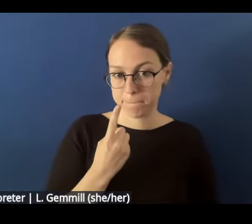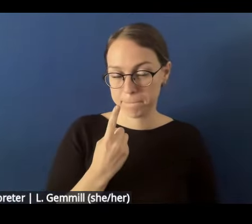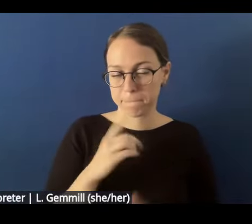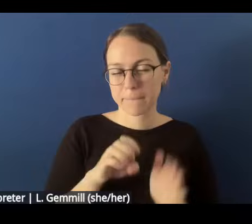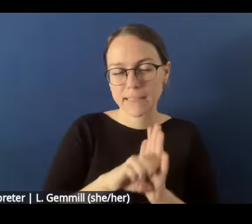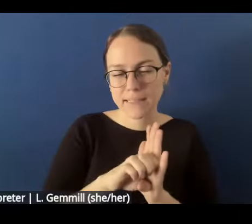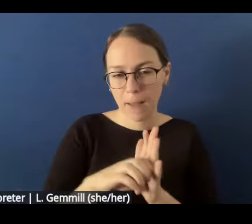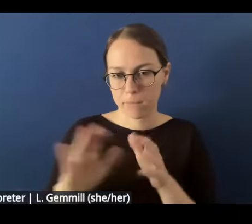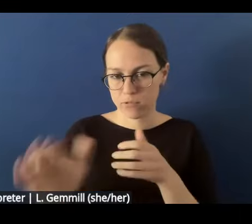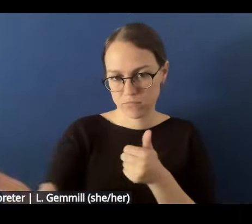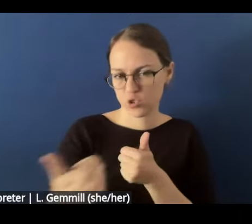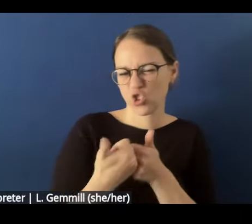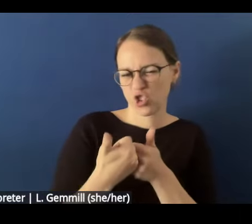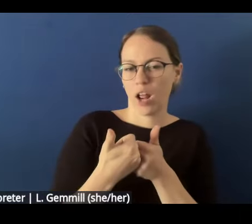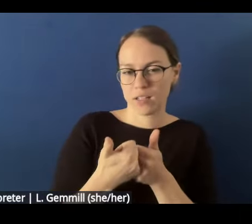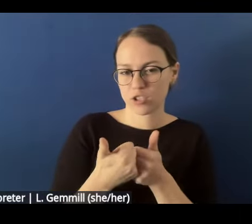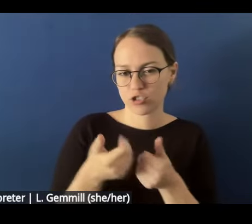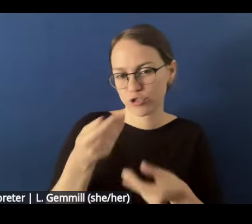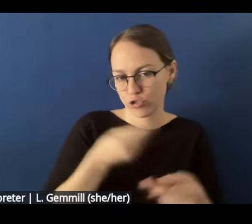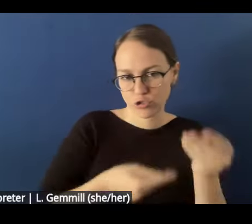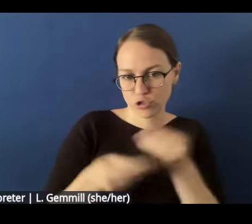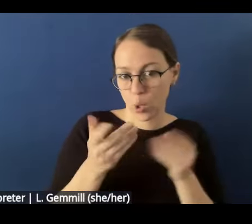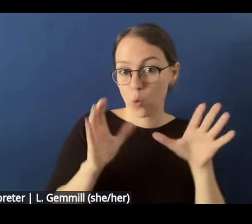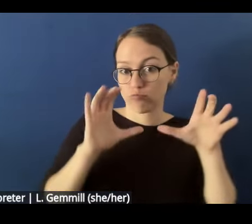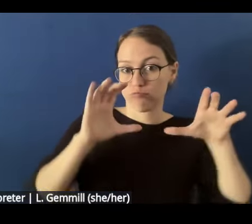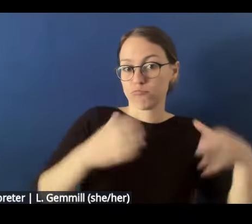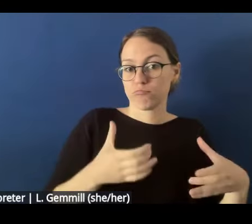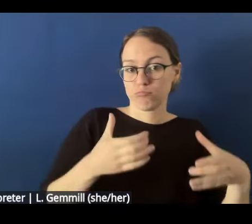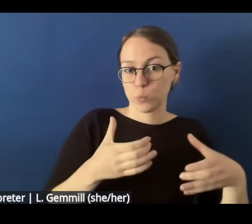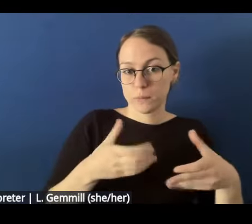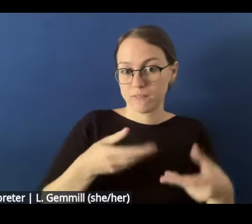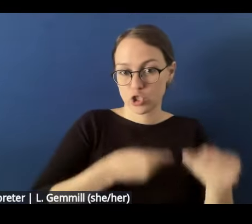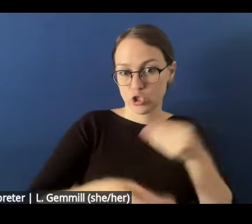a circulator or a set of circulators.